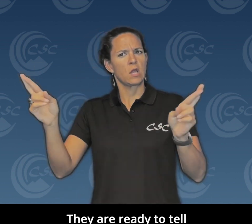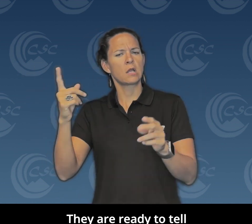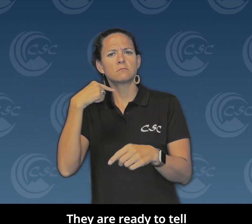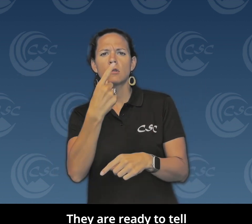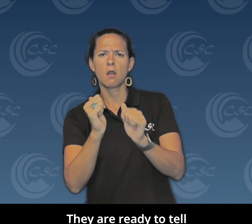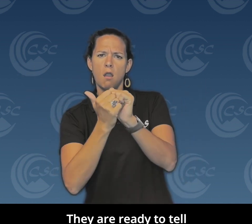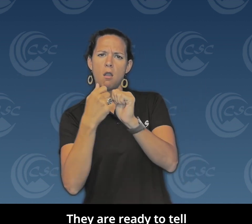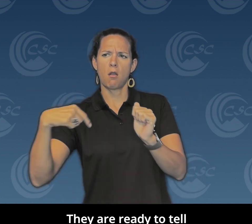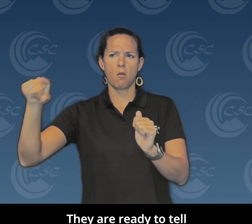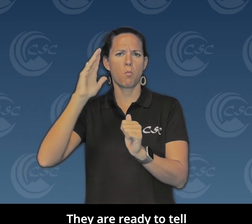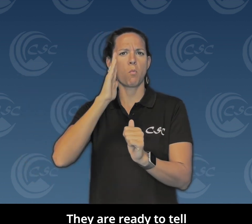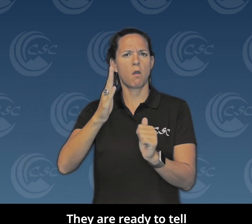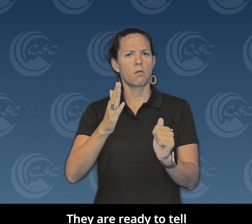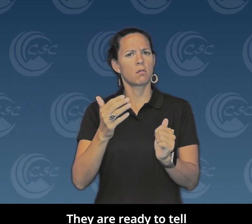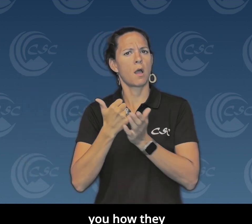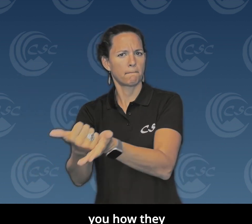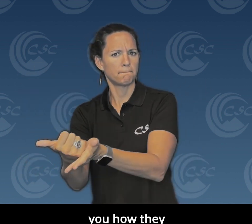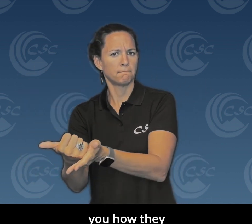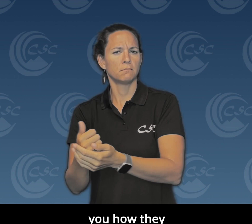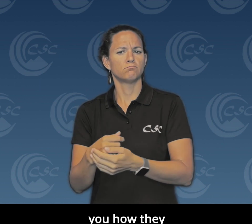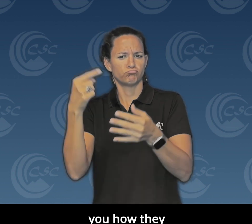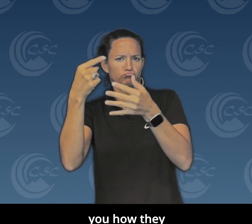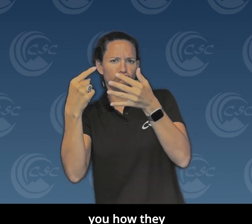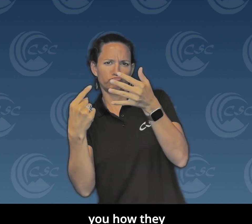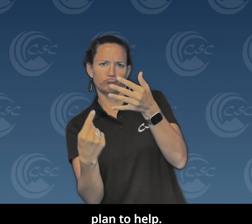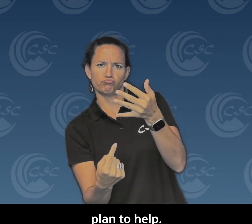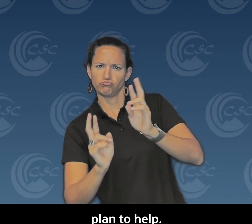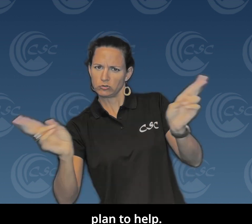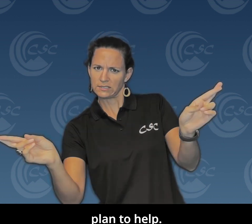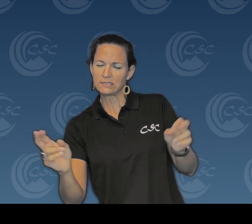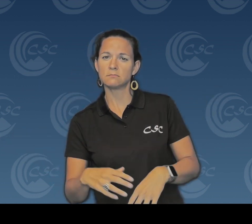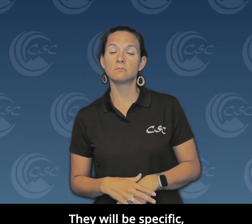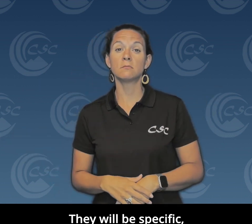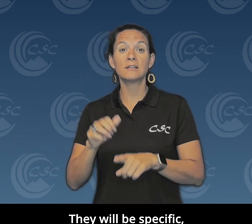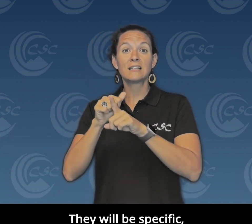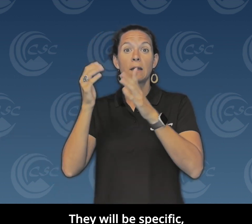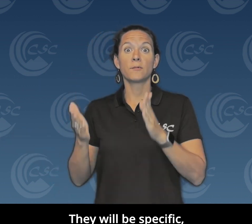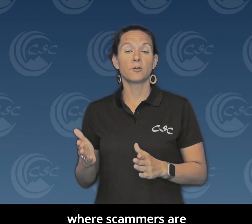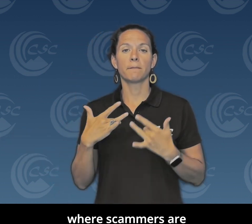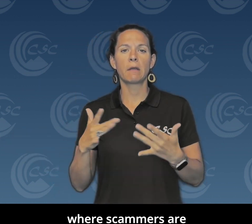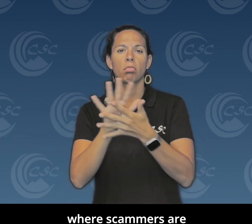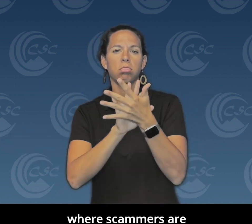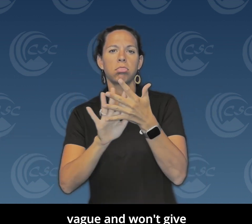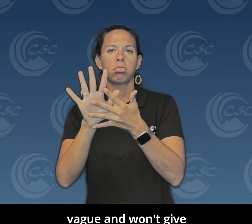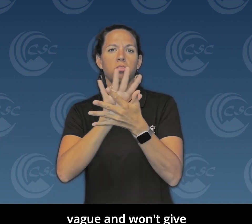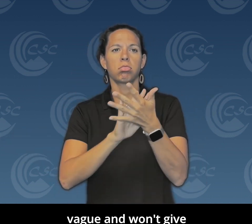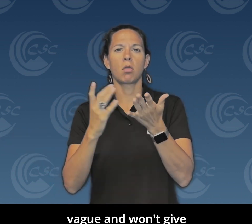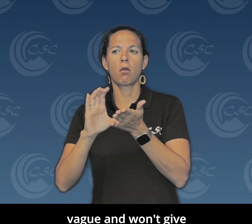areas. They are ready to tell you how they plan to help. They will be specific, where scammers are vague and won't give